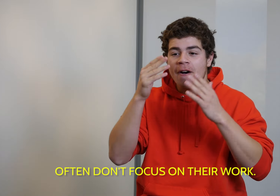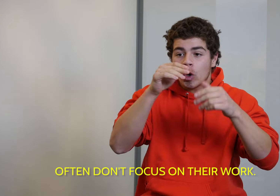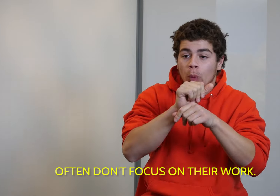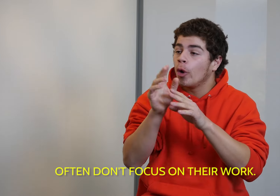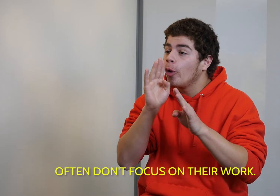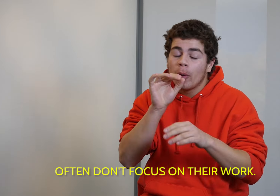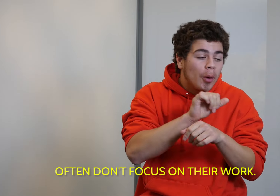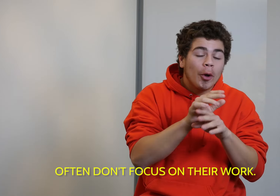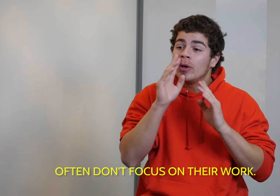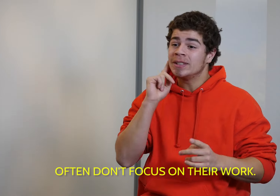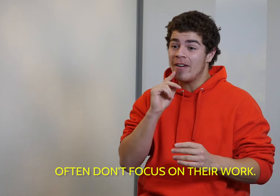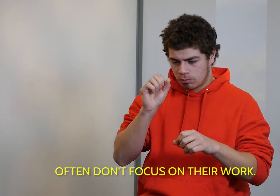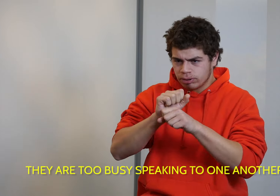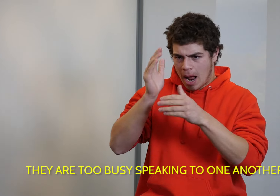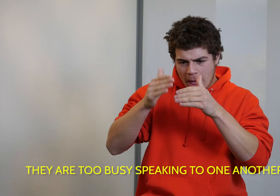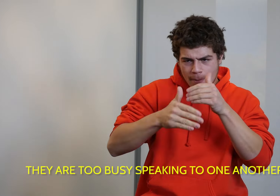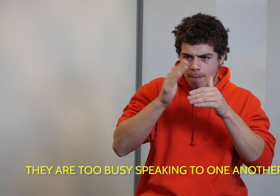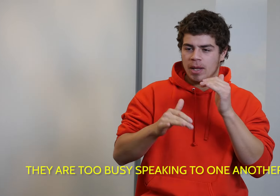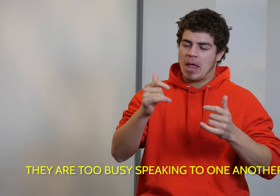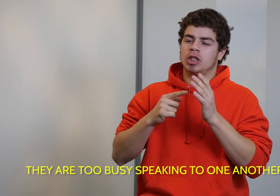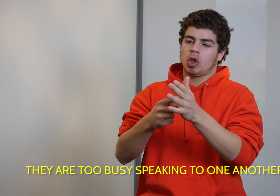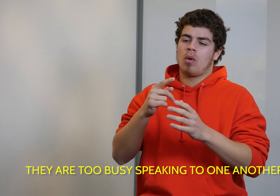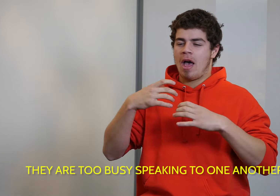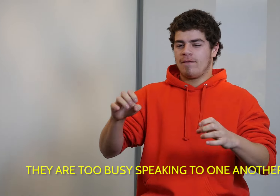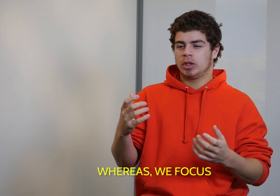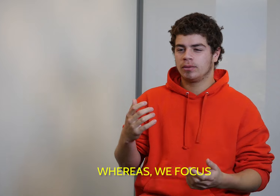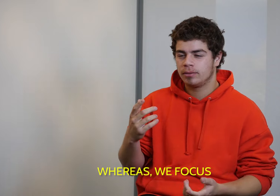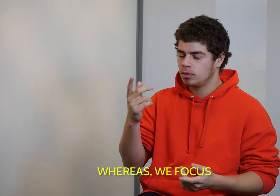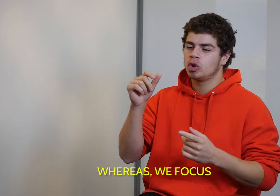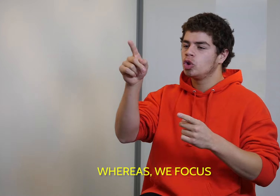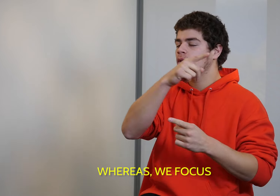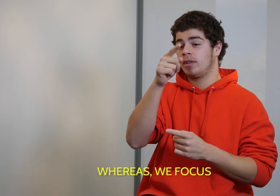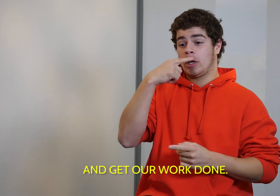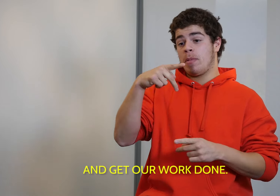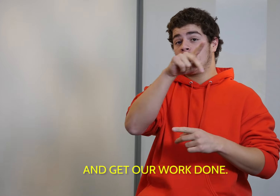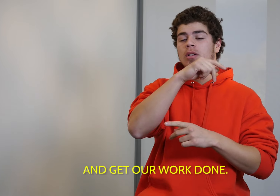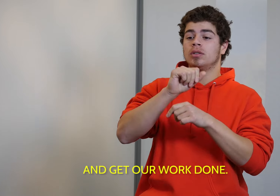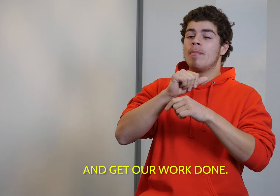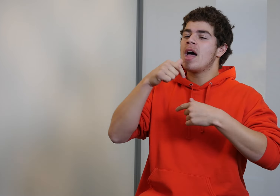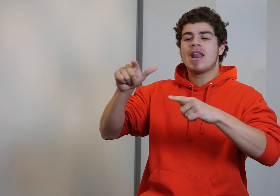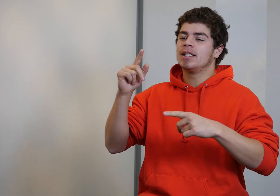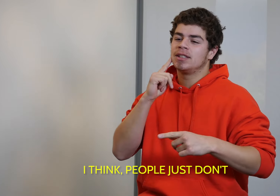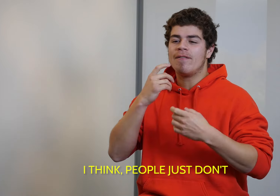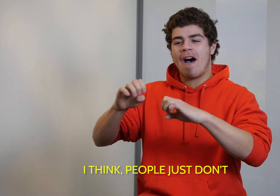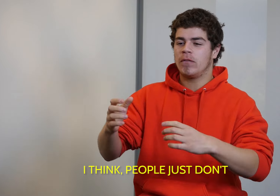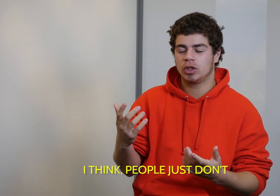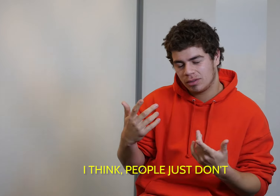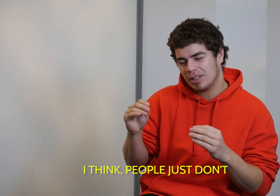often don't focus on their work. They're too busy speaking to one another, whereas we focus and get our work done. I think people just don't